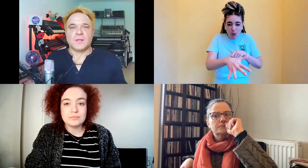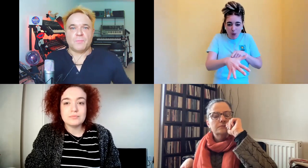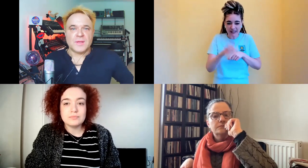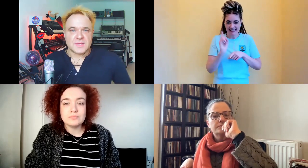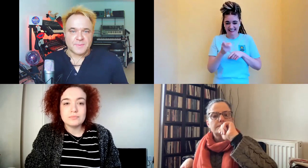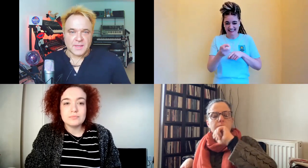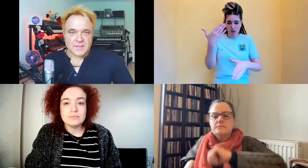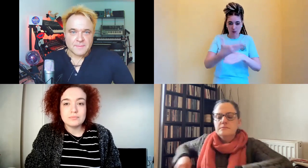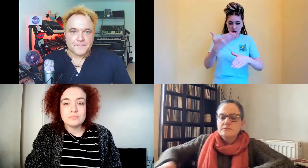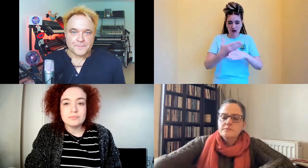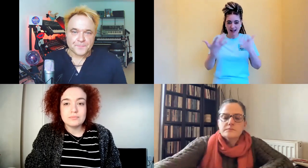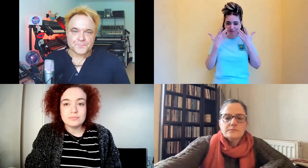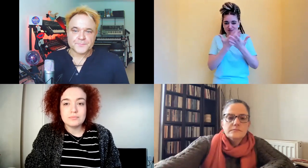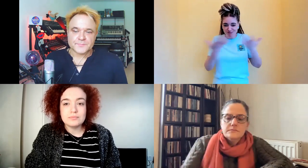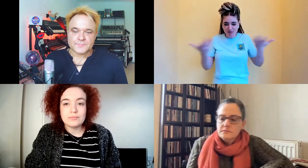elements that you bring to the piece?